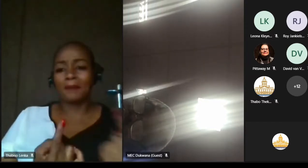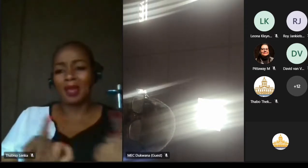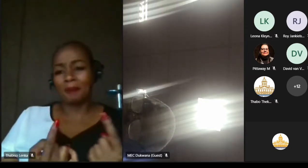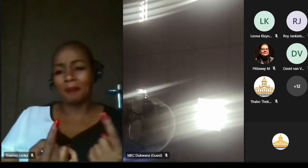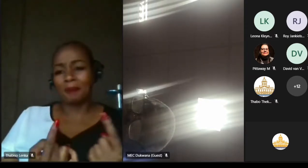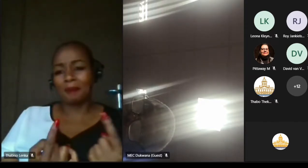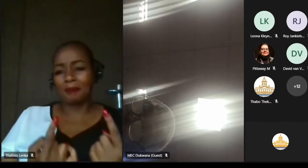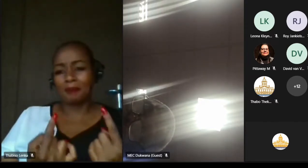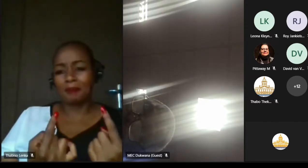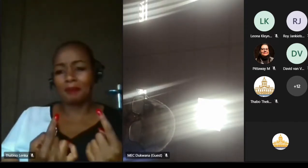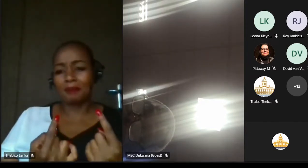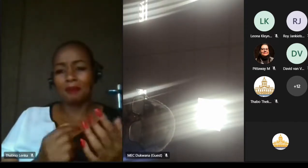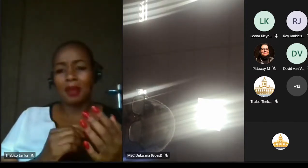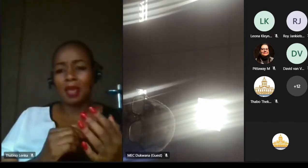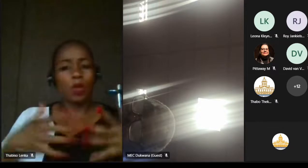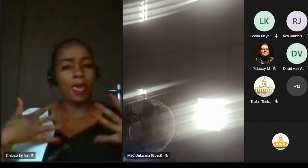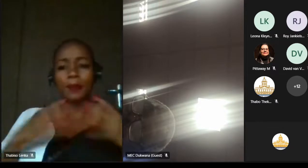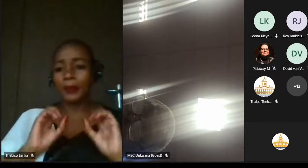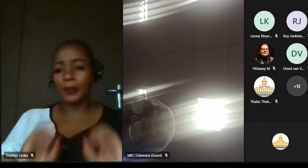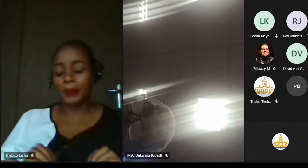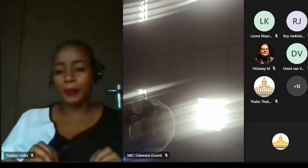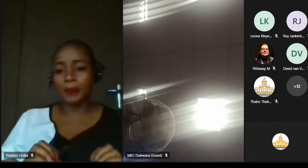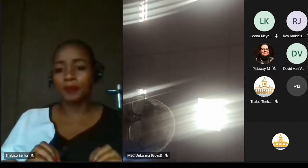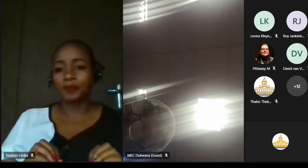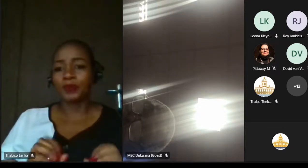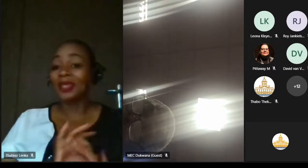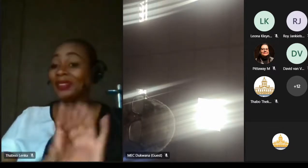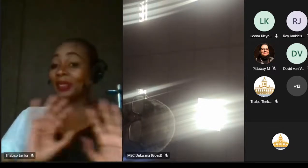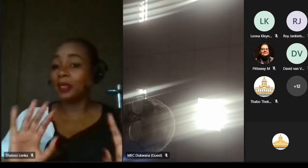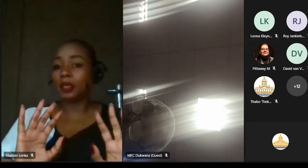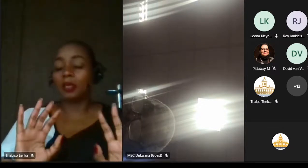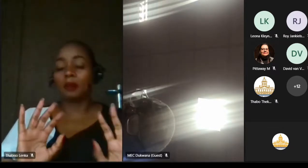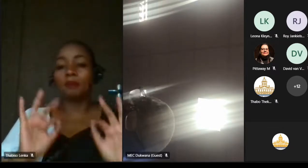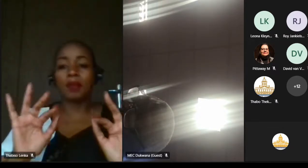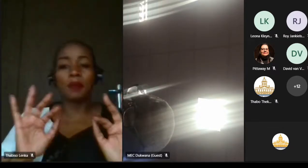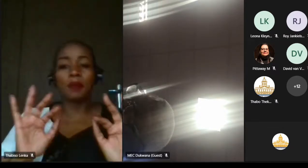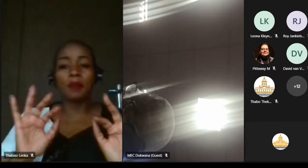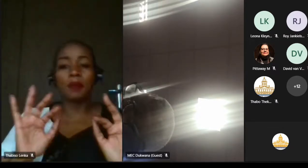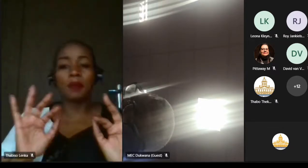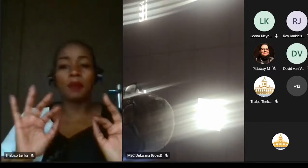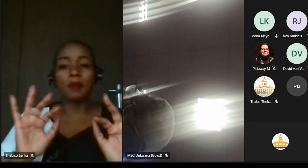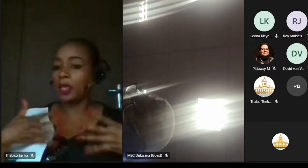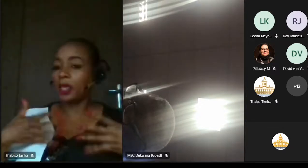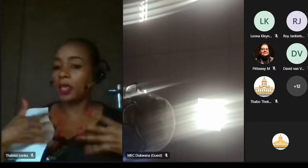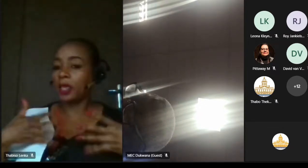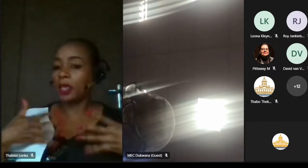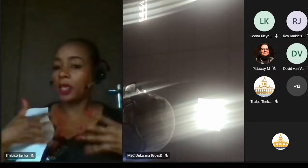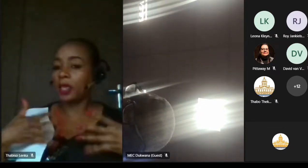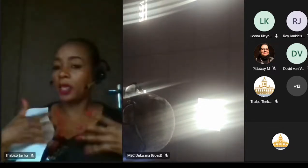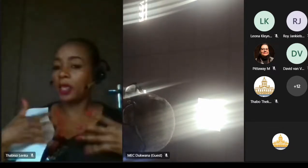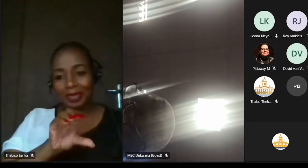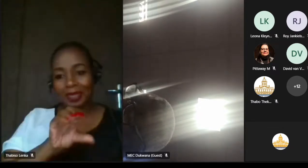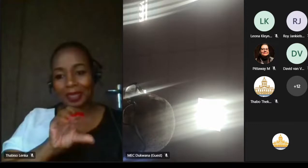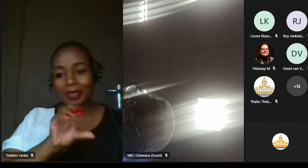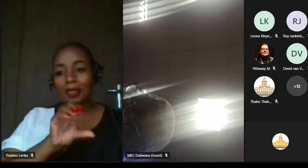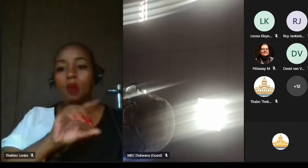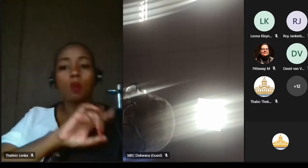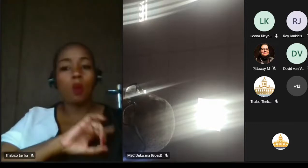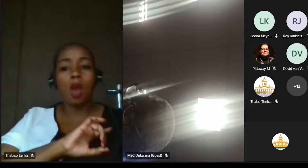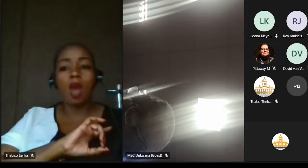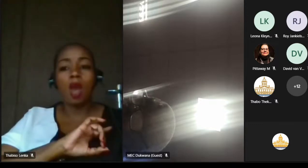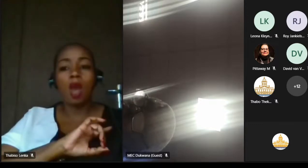ANC strongholds, communicates a clear message. The people are disappointed in the ANC with the slow progress